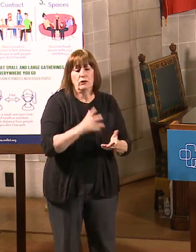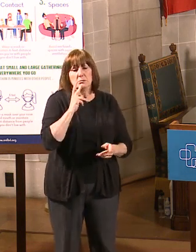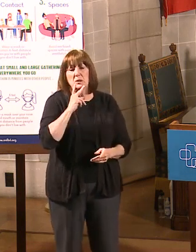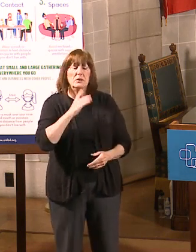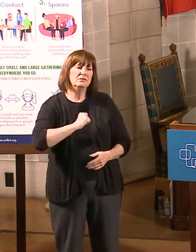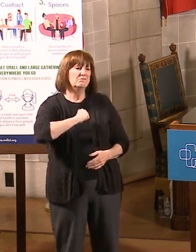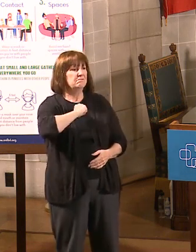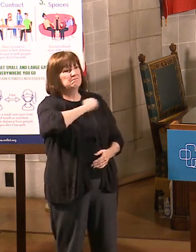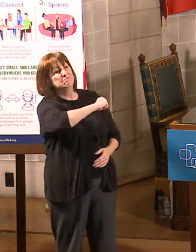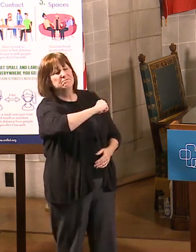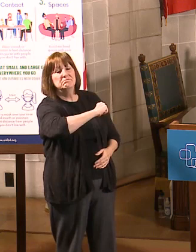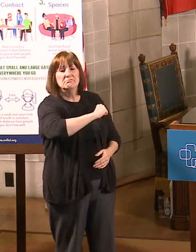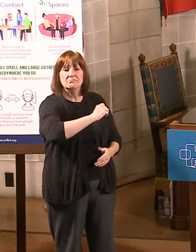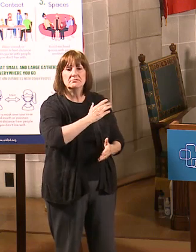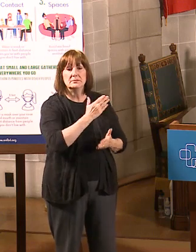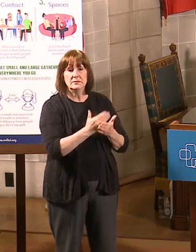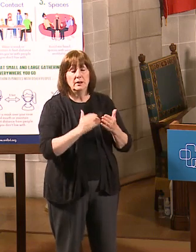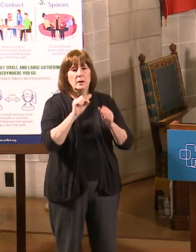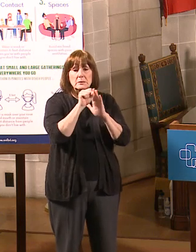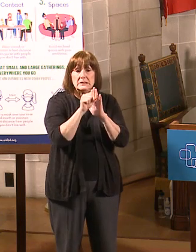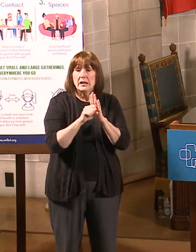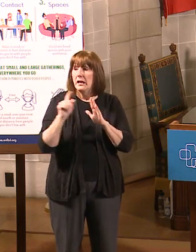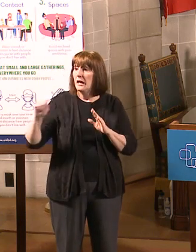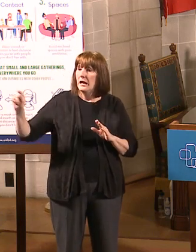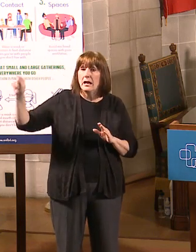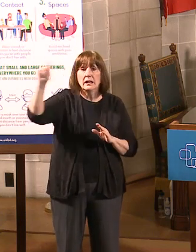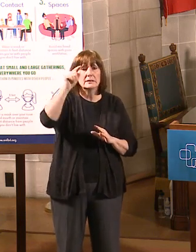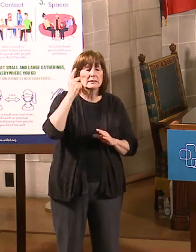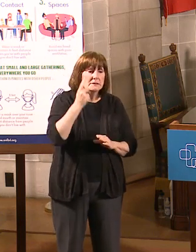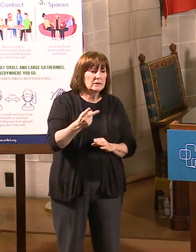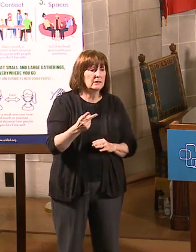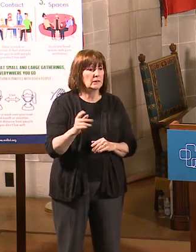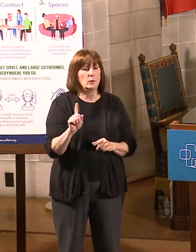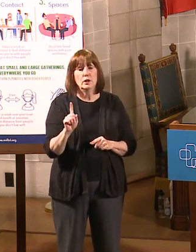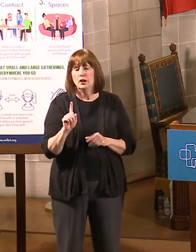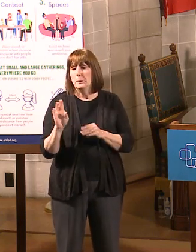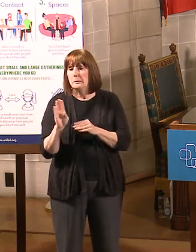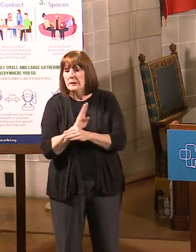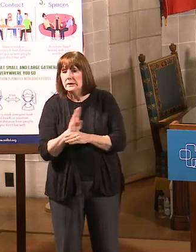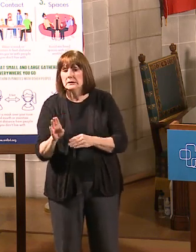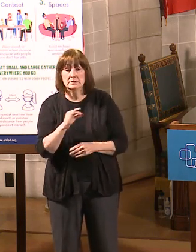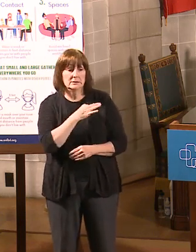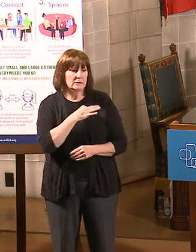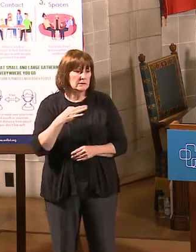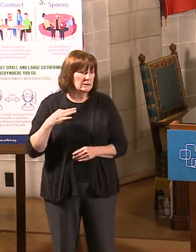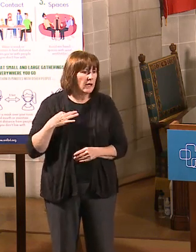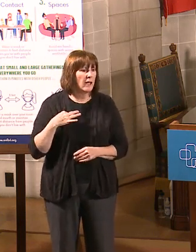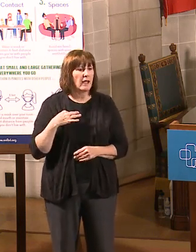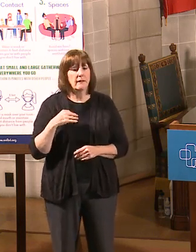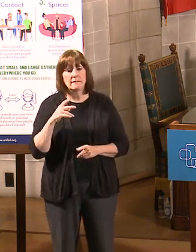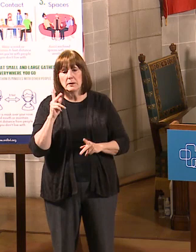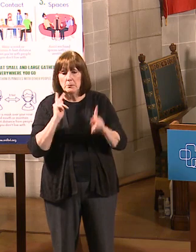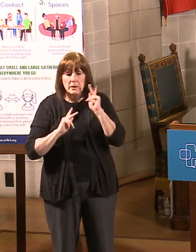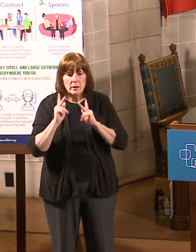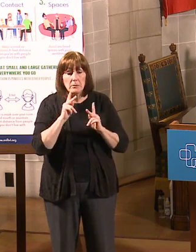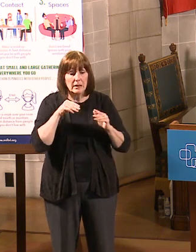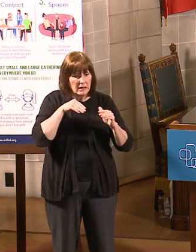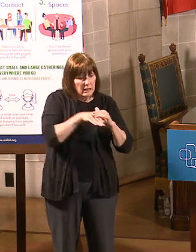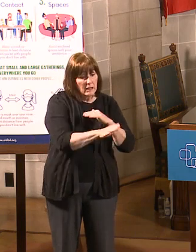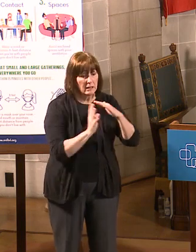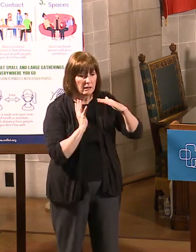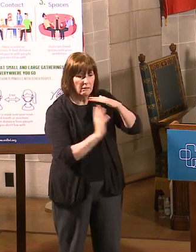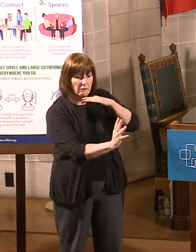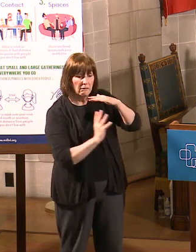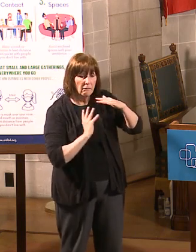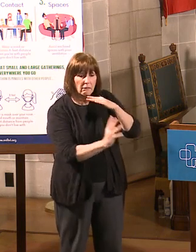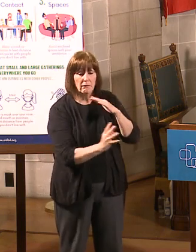them at the state, it's in places where it's very specific. So for example, in those businesses where staff and patron are going to be closer than 6 feet for 15 minutes or